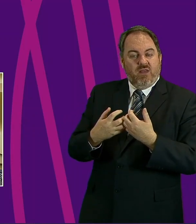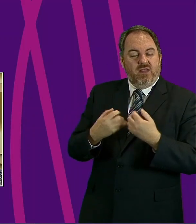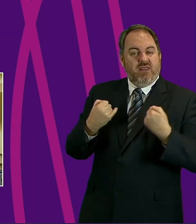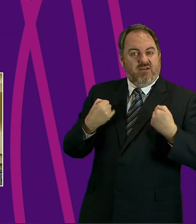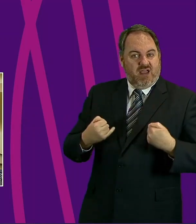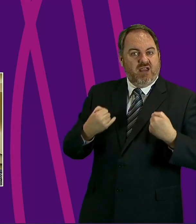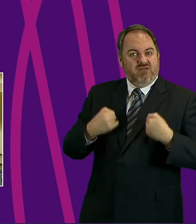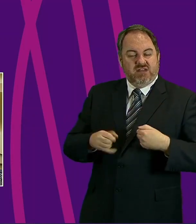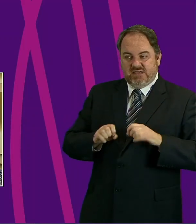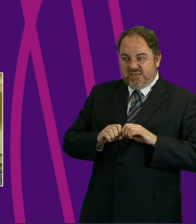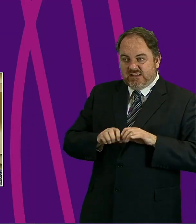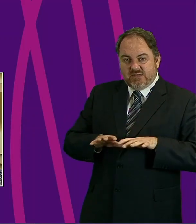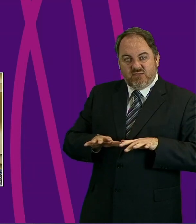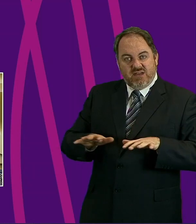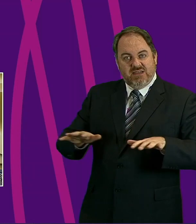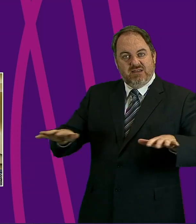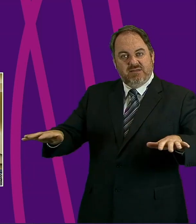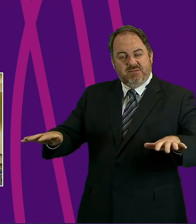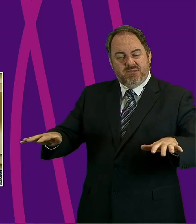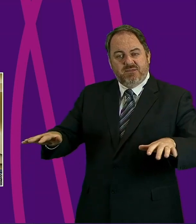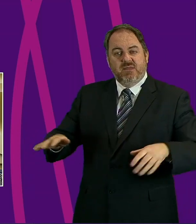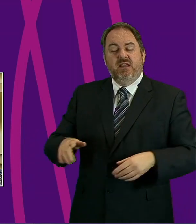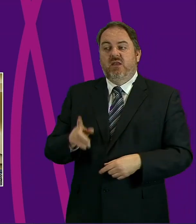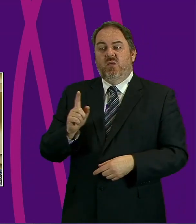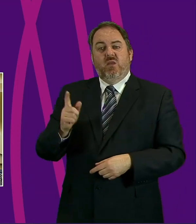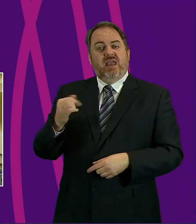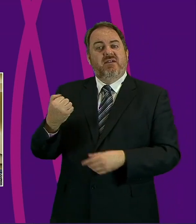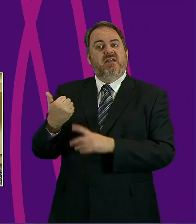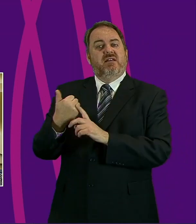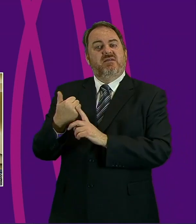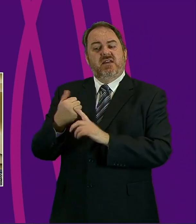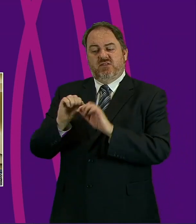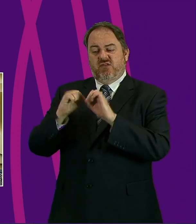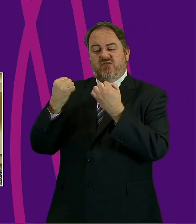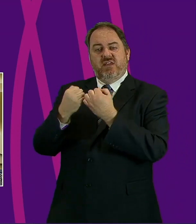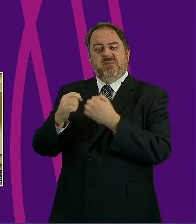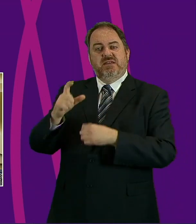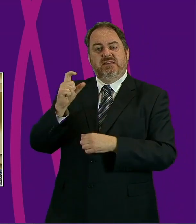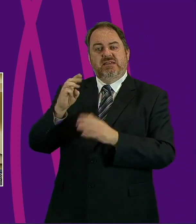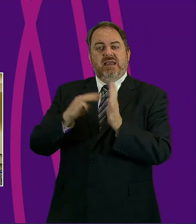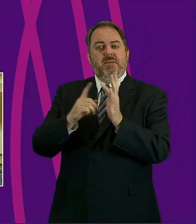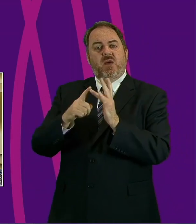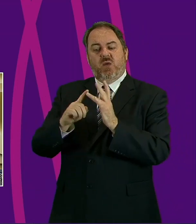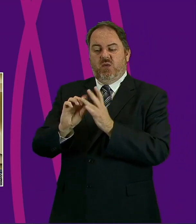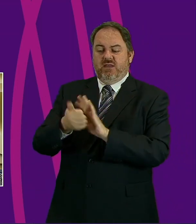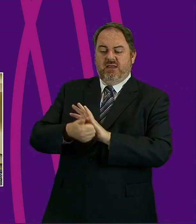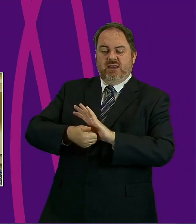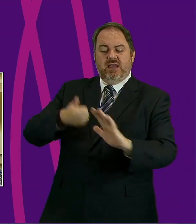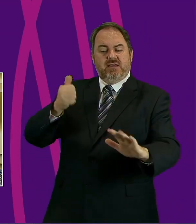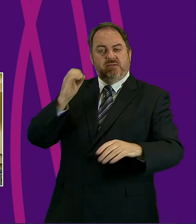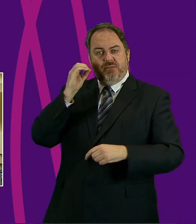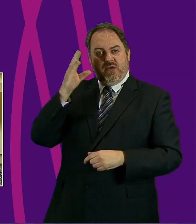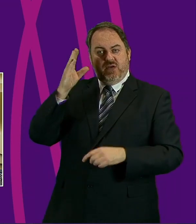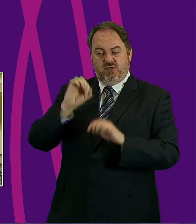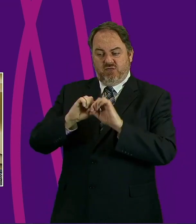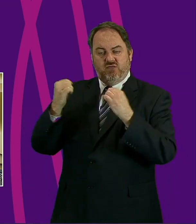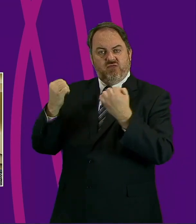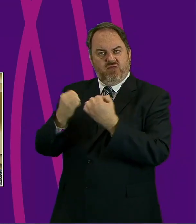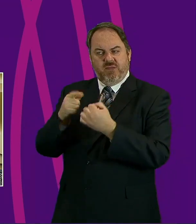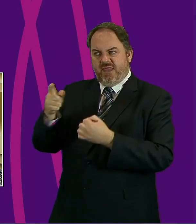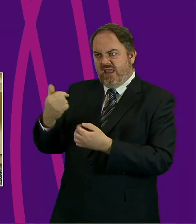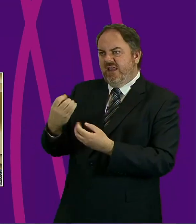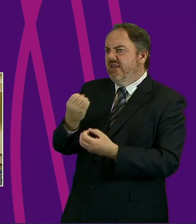of the expert advisory group that has been established in Scotland, the CMO expert advisory group that provides really important advice to me